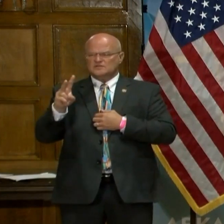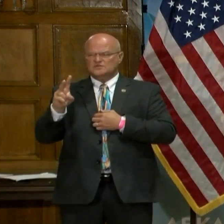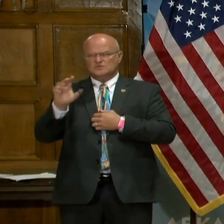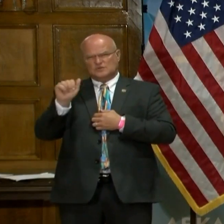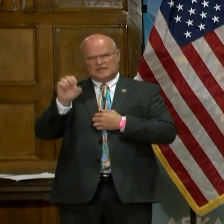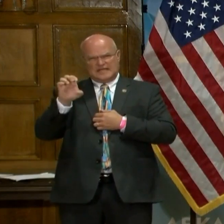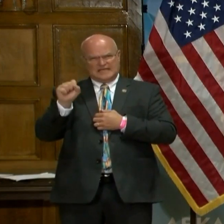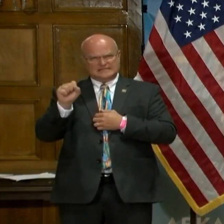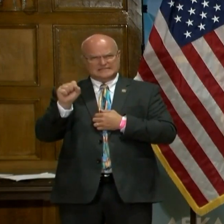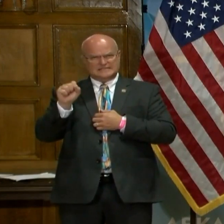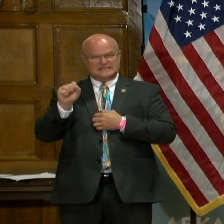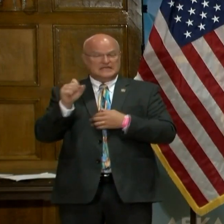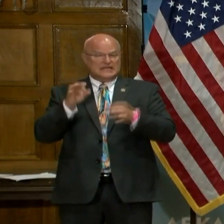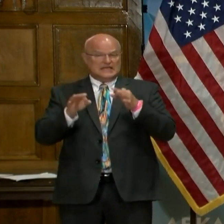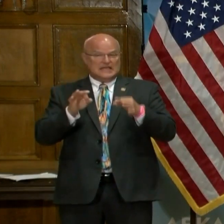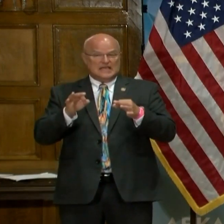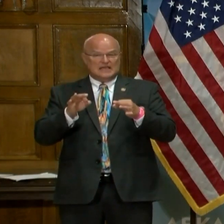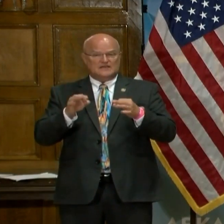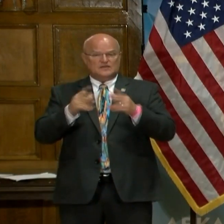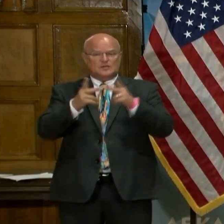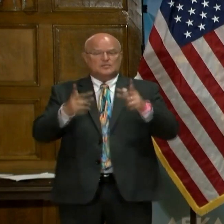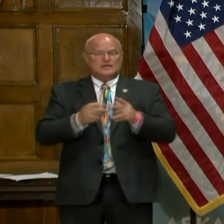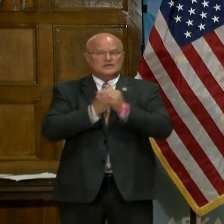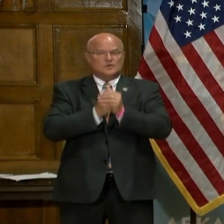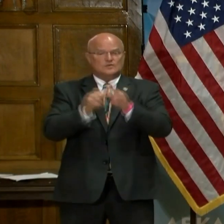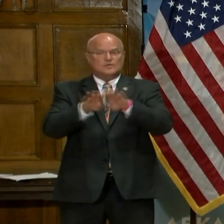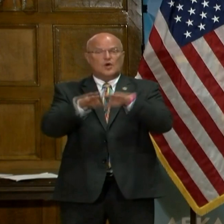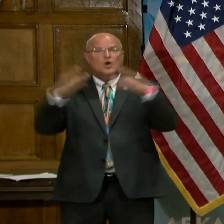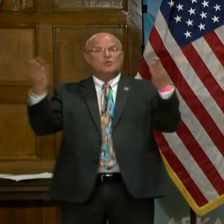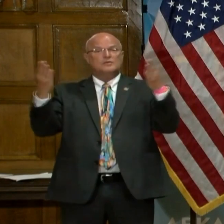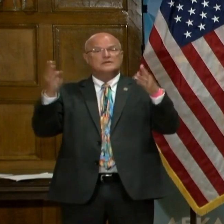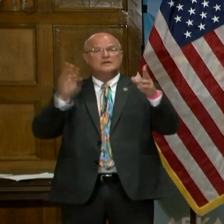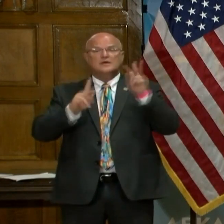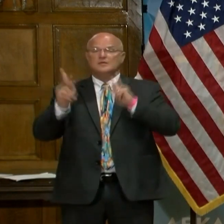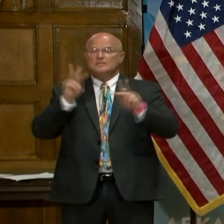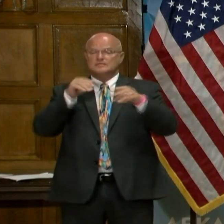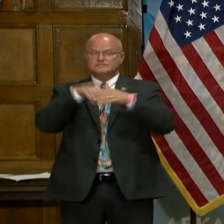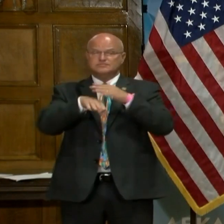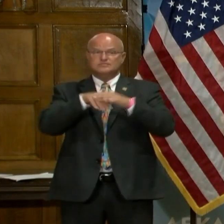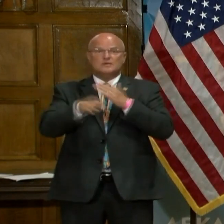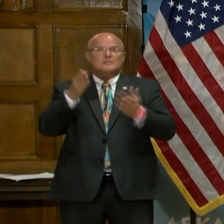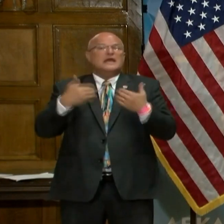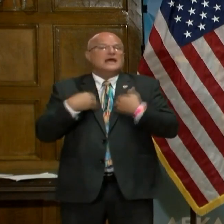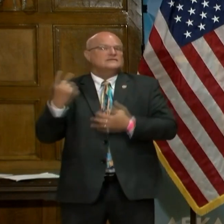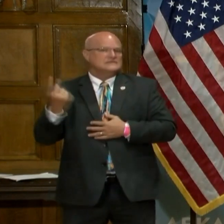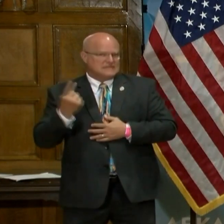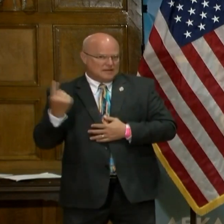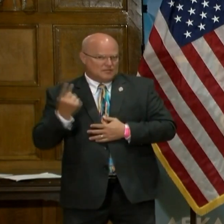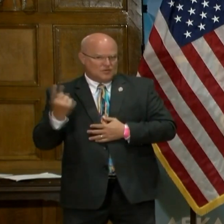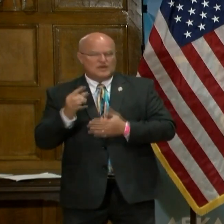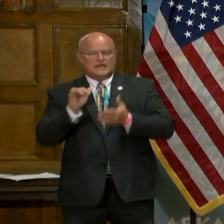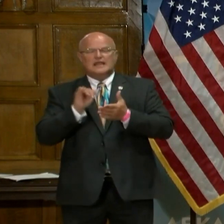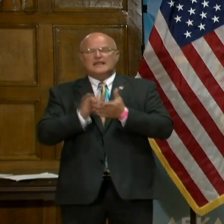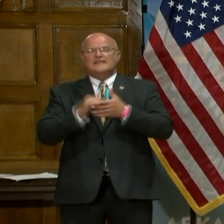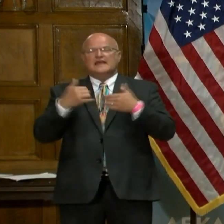cases. I mean, you know, if your place of worship is open to the public, then it's likely that you may have someone who has